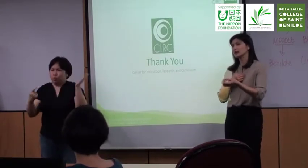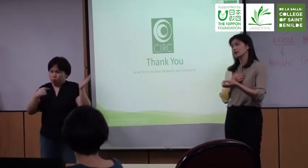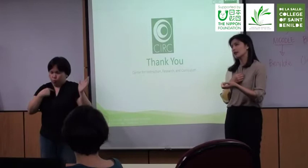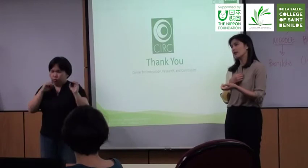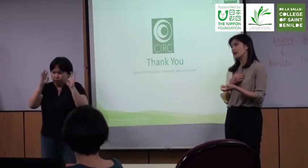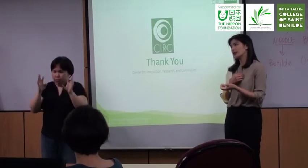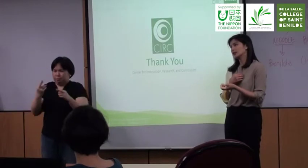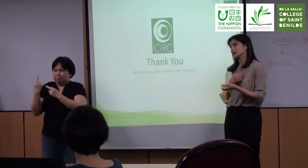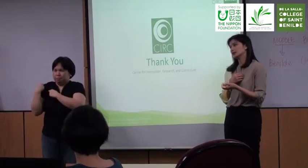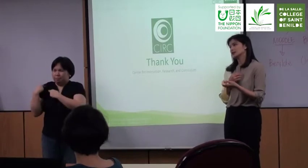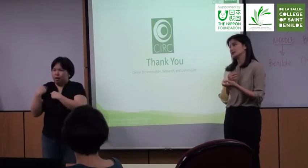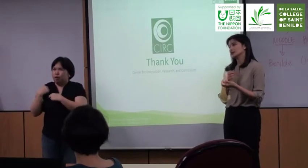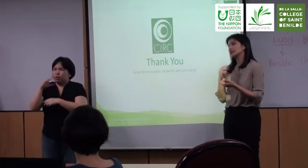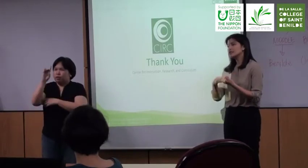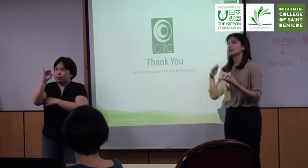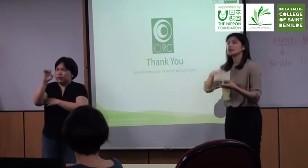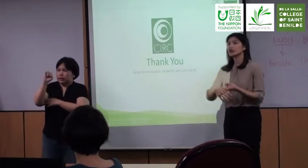the